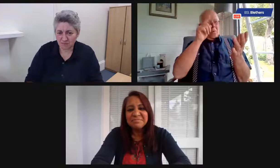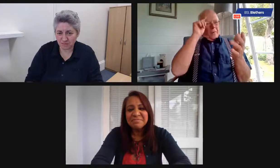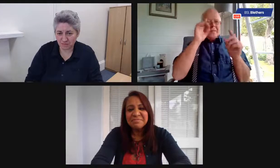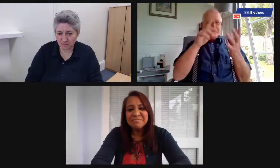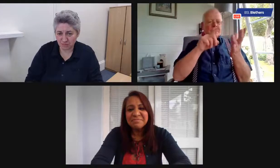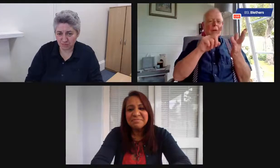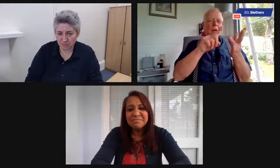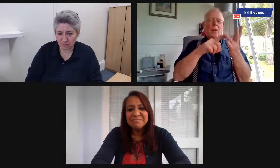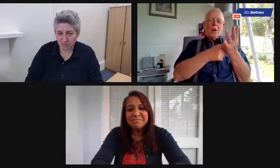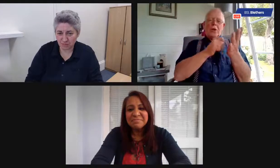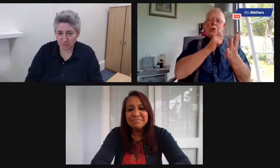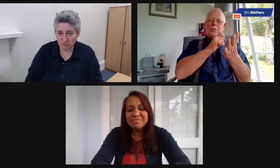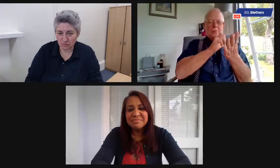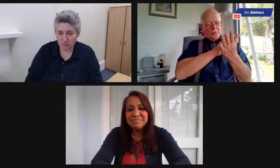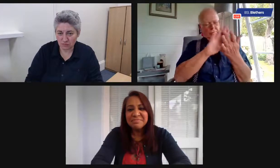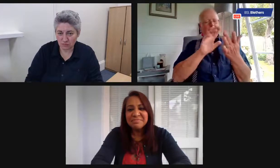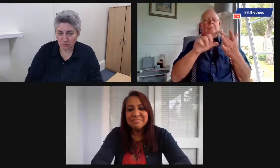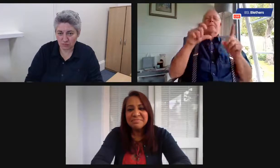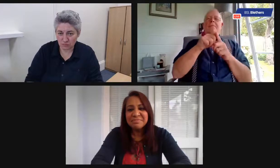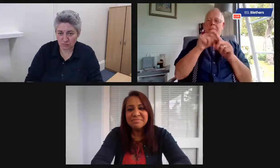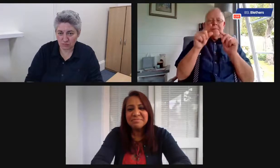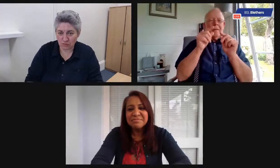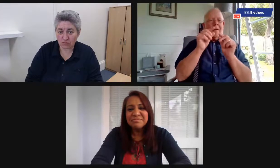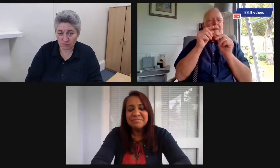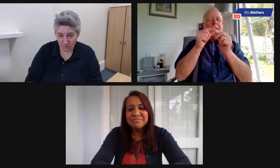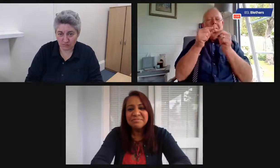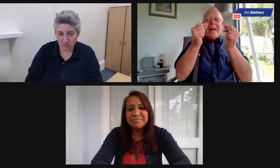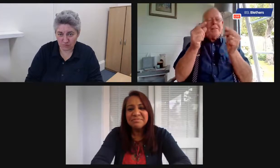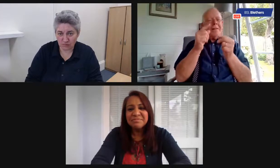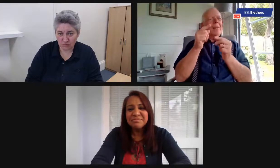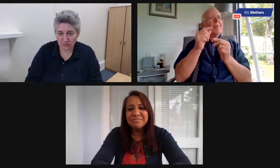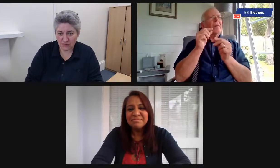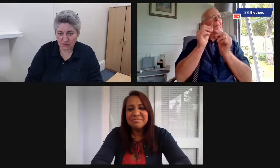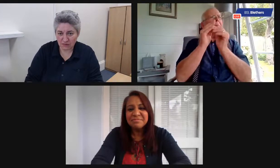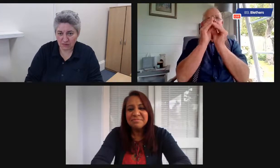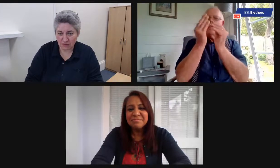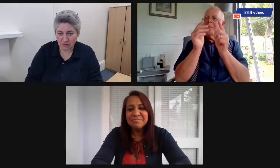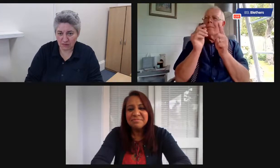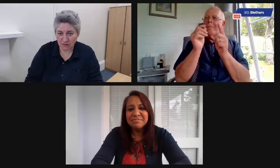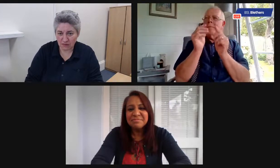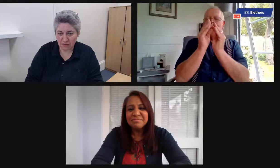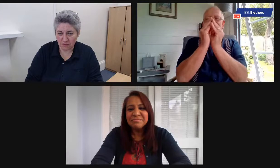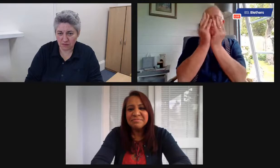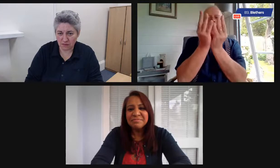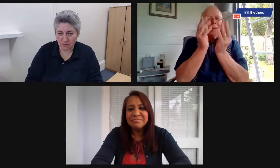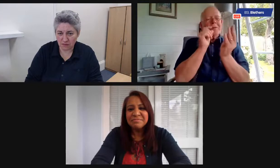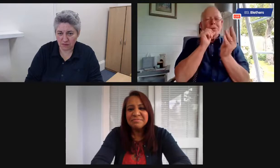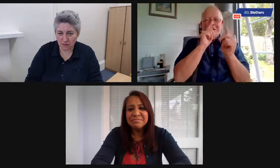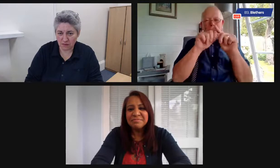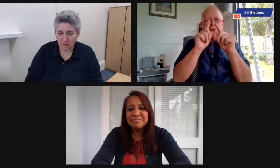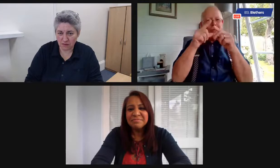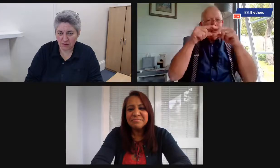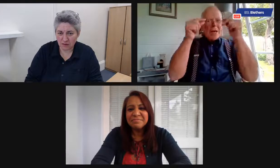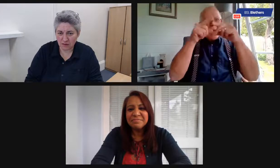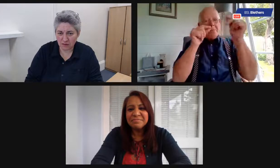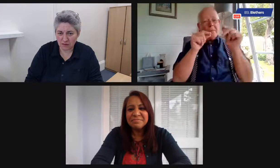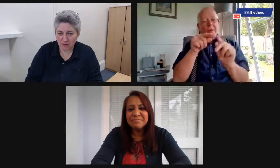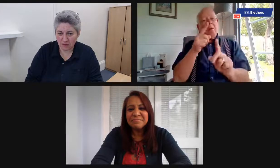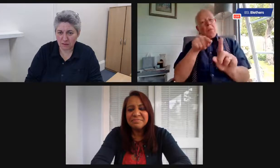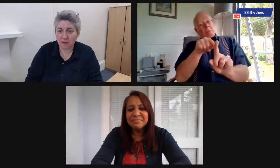yep. So orchids are they're beautiful little things.